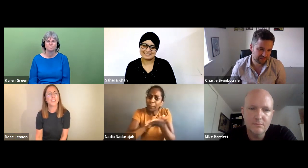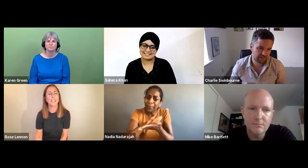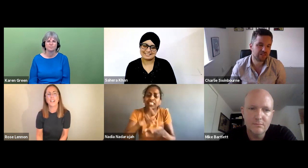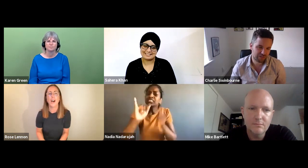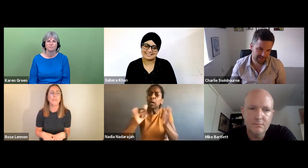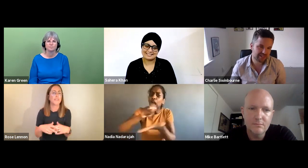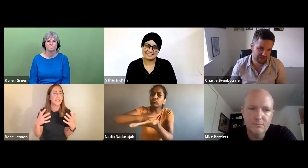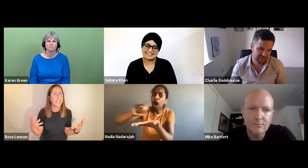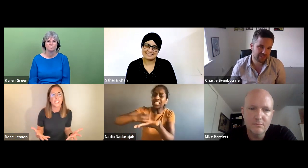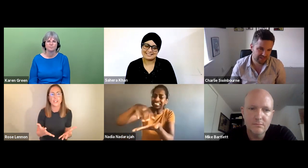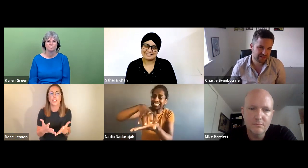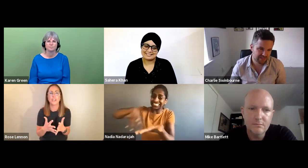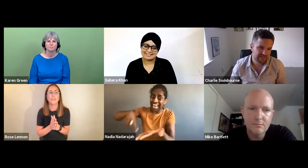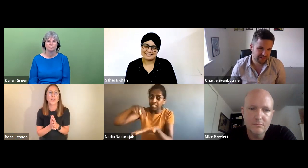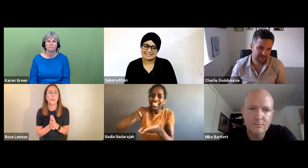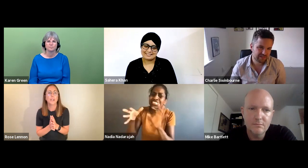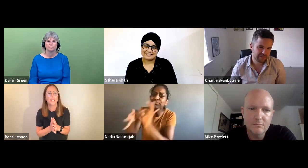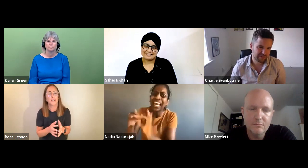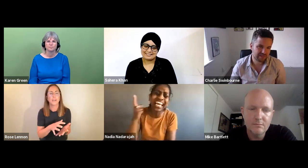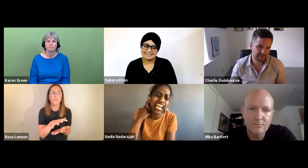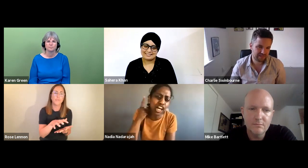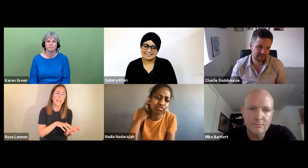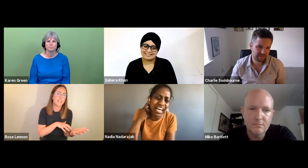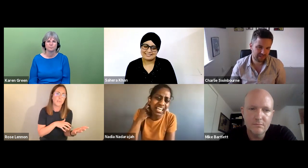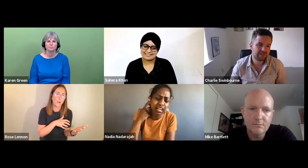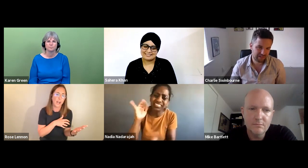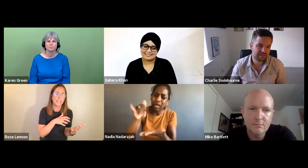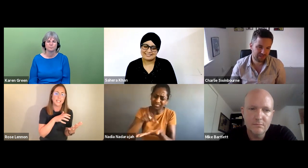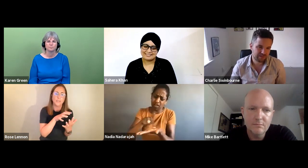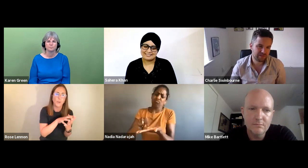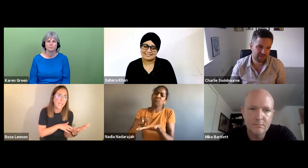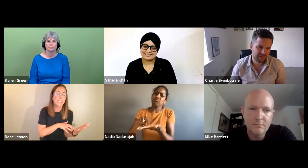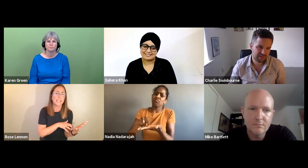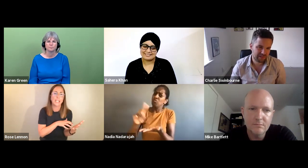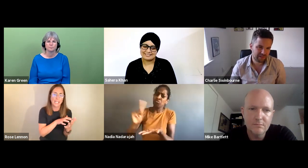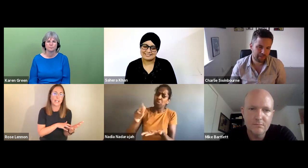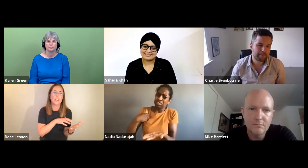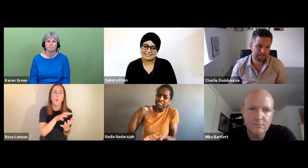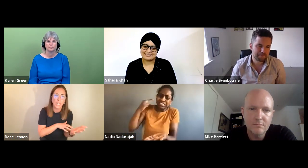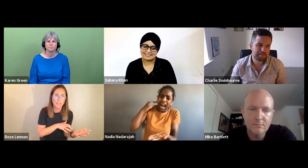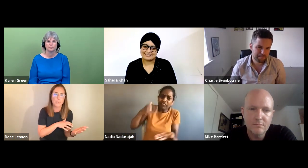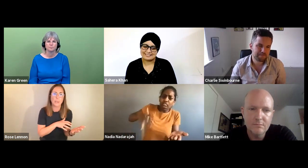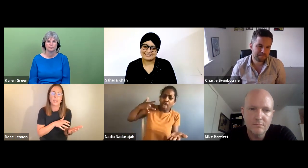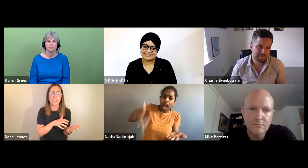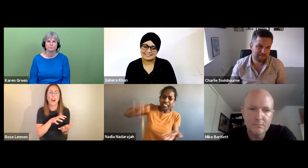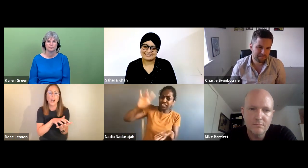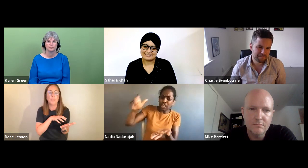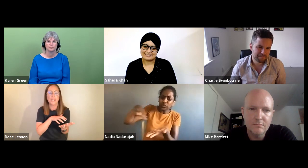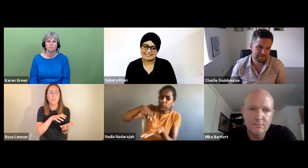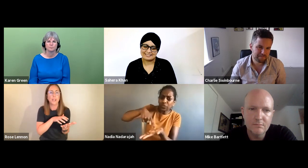the time of translation. Writers would write in English for hearing people, and I would be then